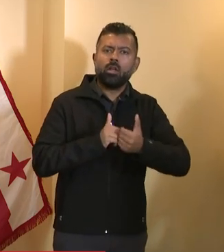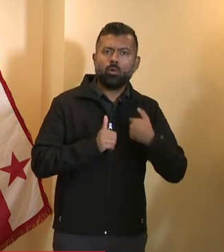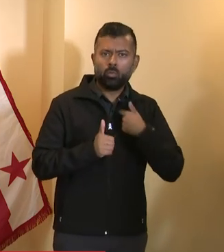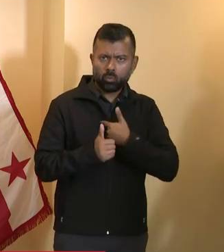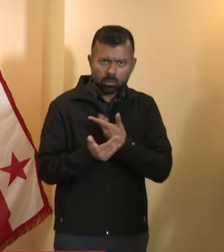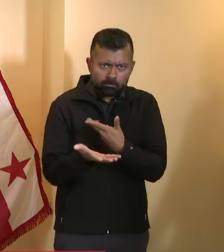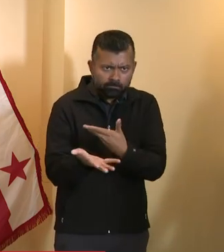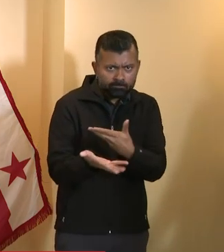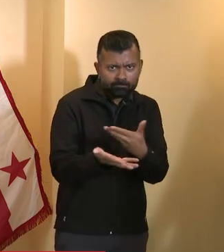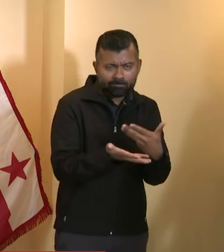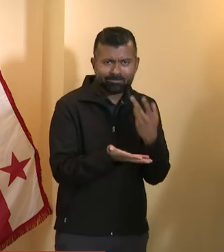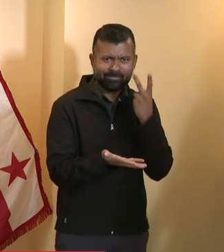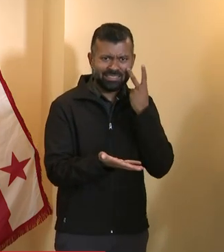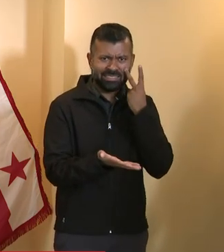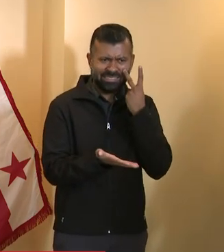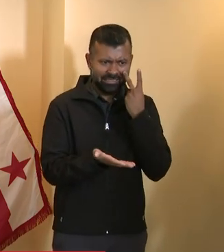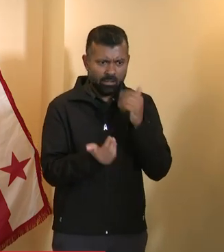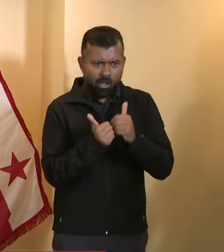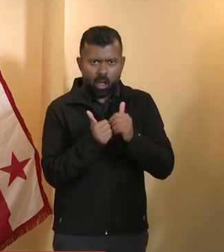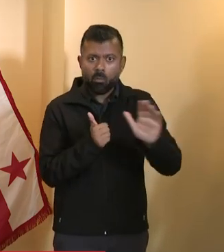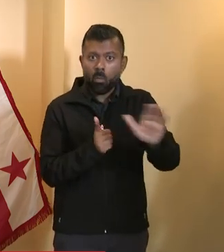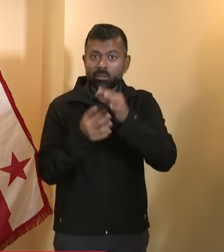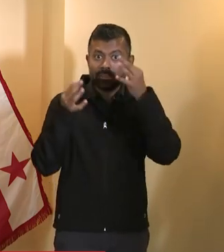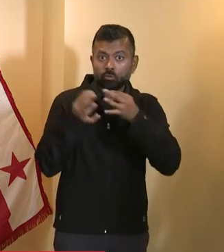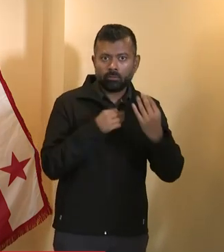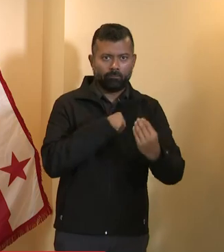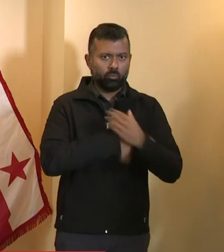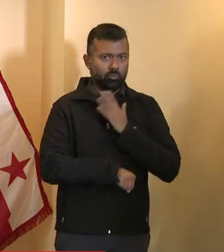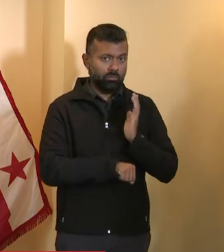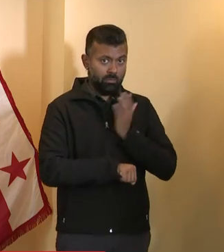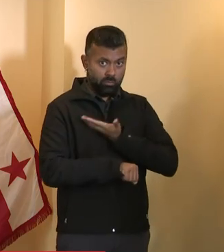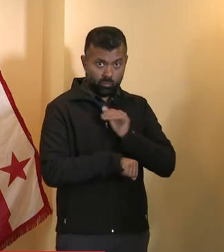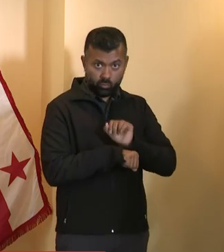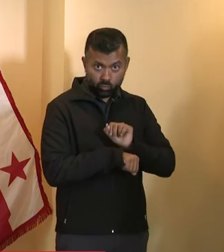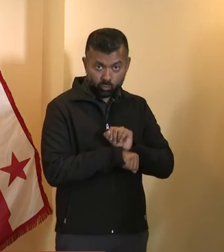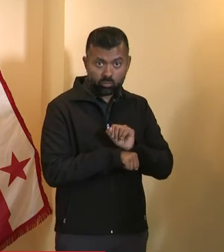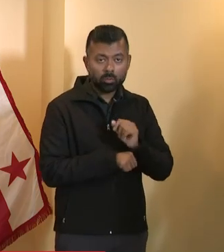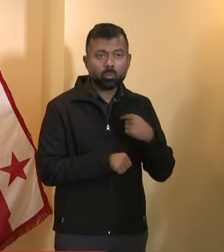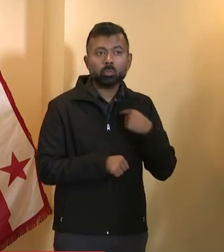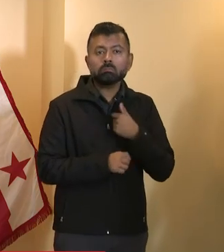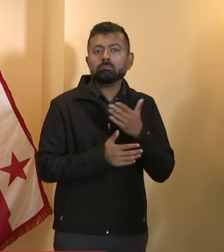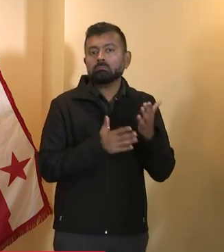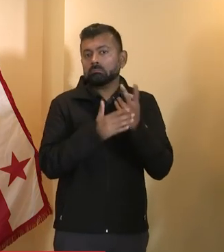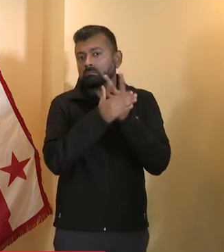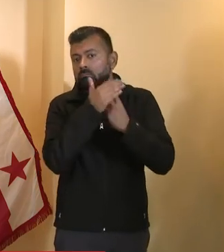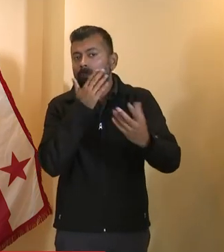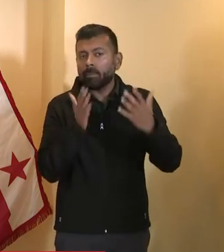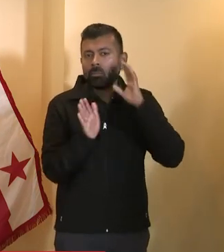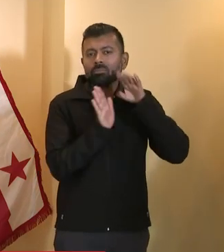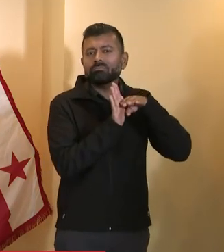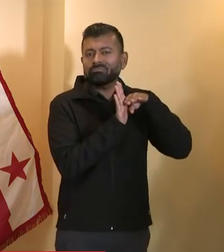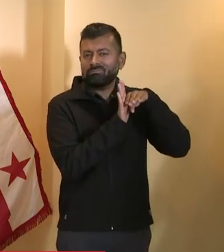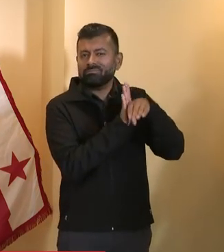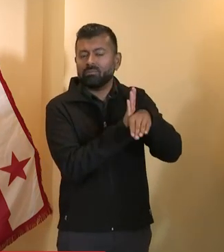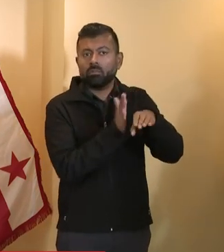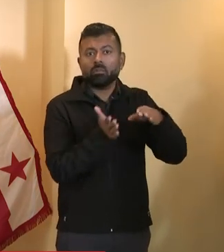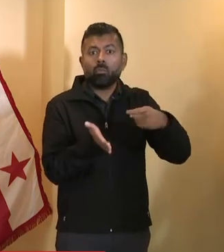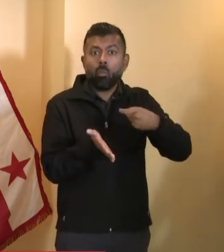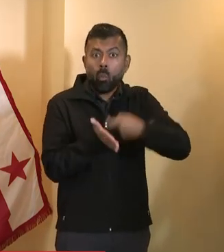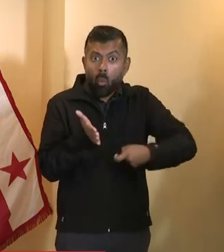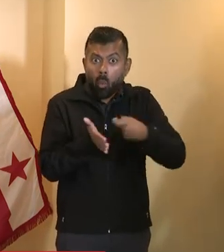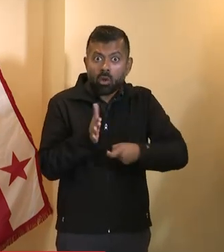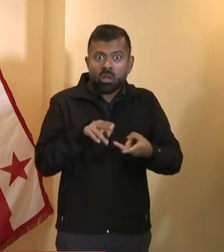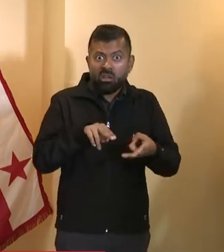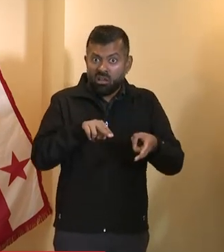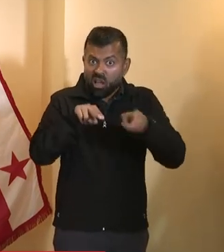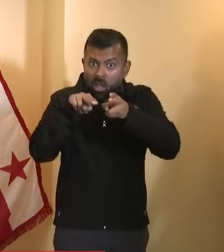all along. Planning for less, recognizing that the cost of everything has gone up. And people know that because